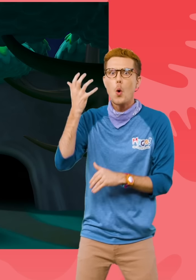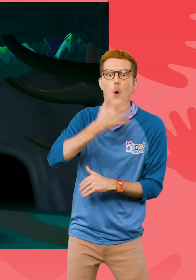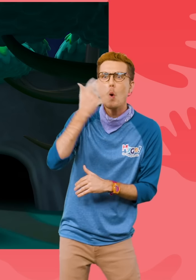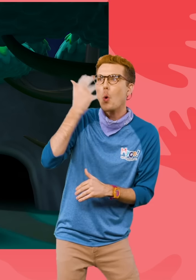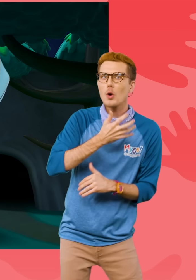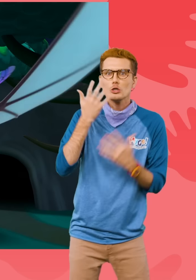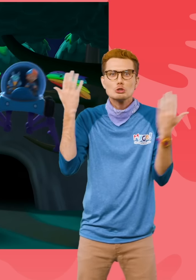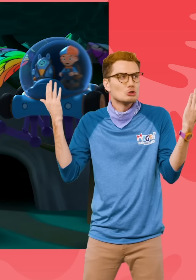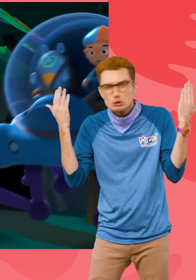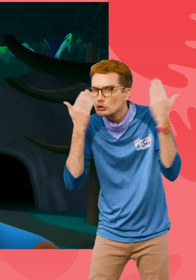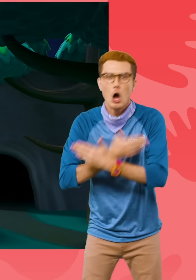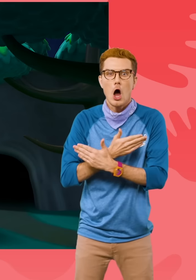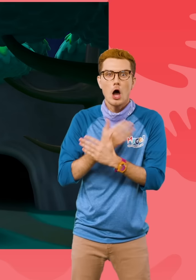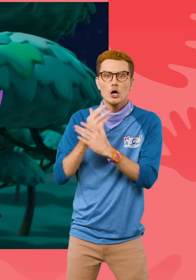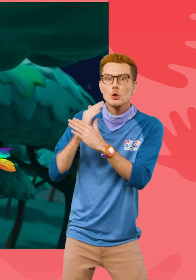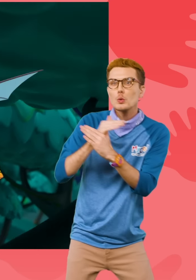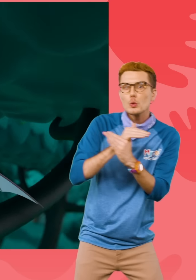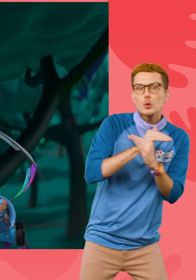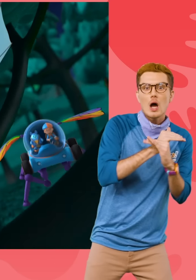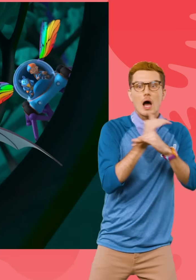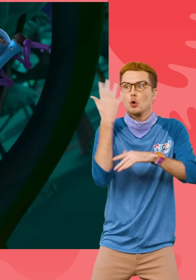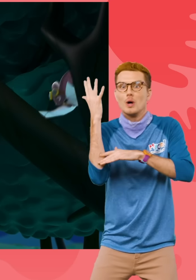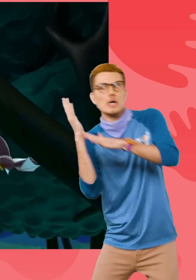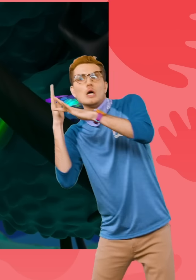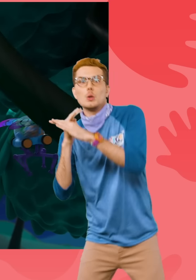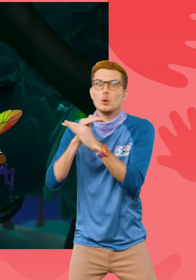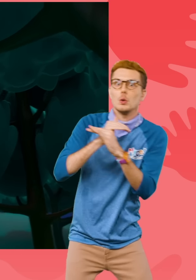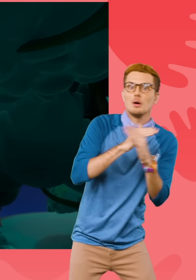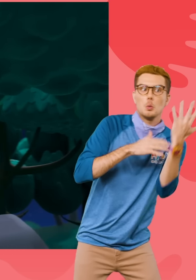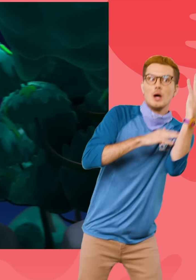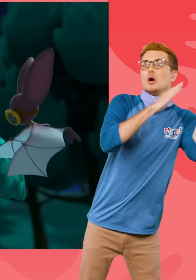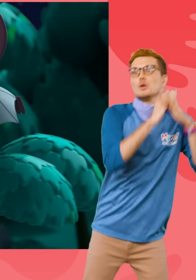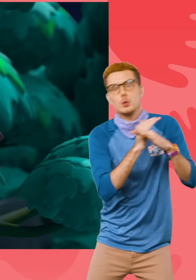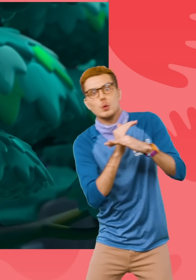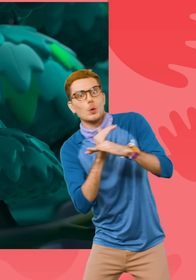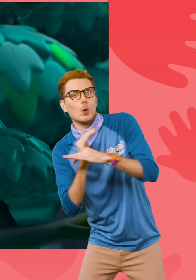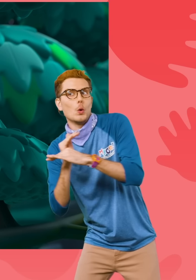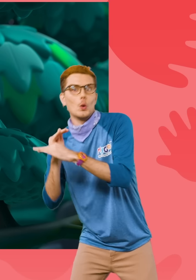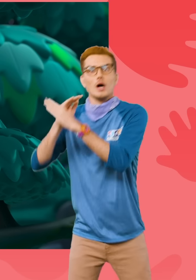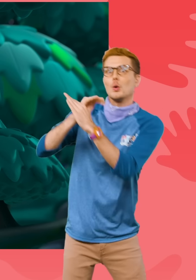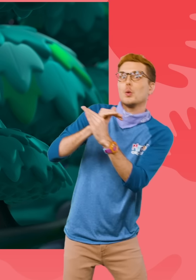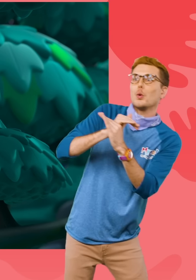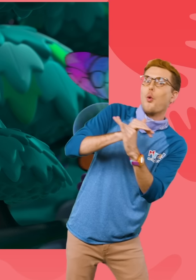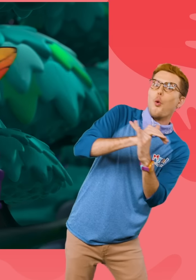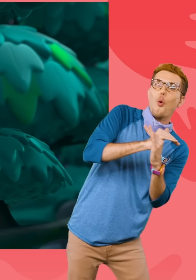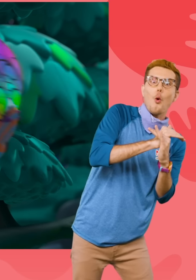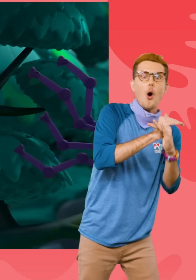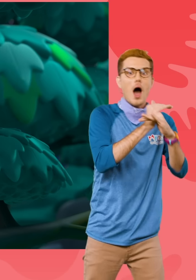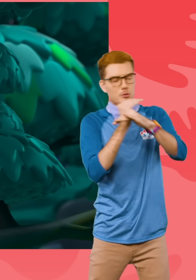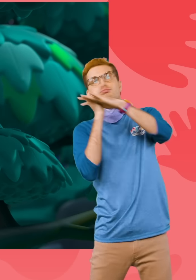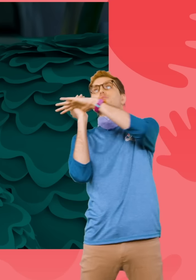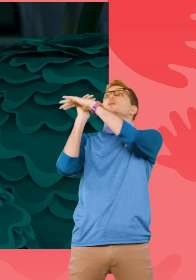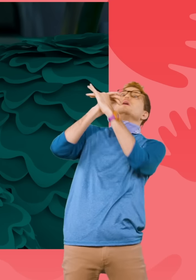Whoa, it's so dark. Twigs, branch, look out!